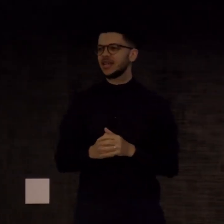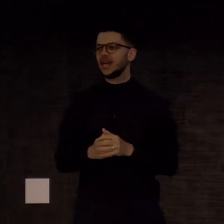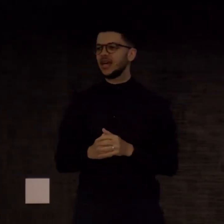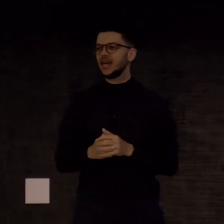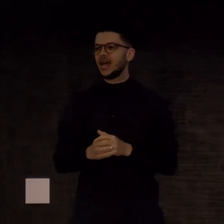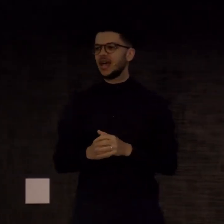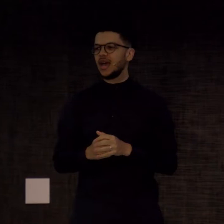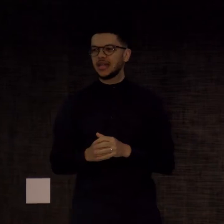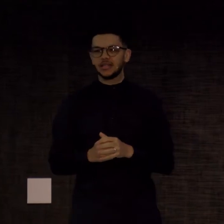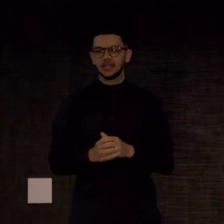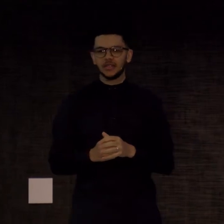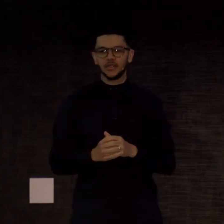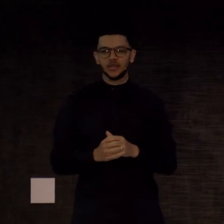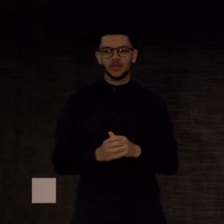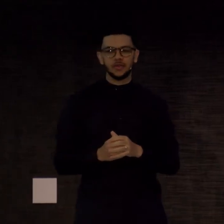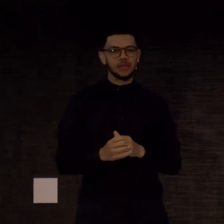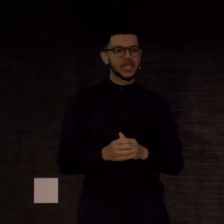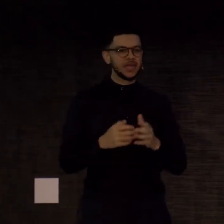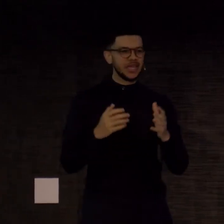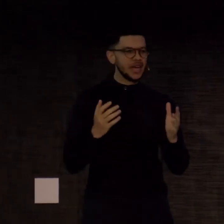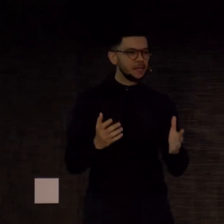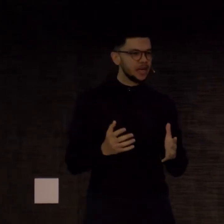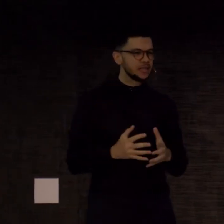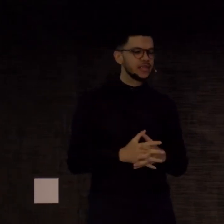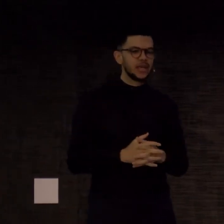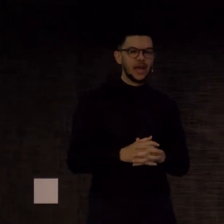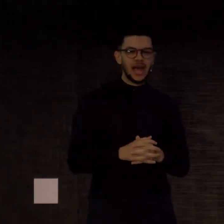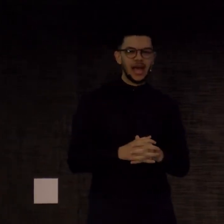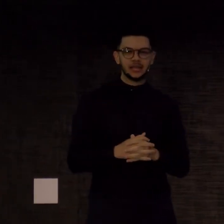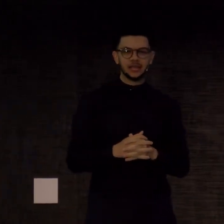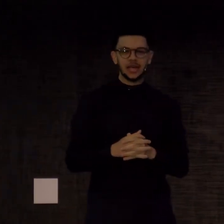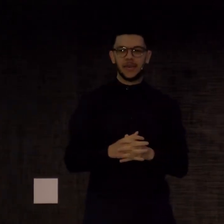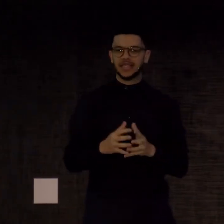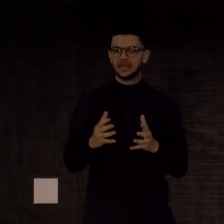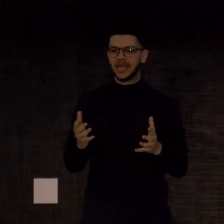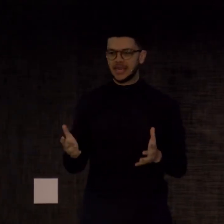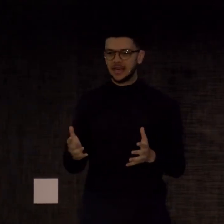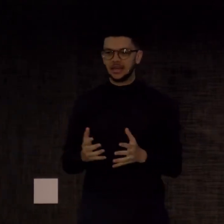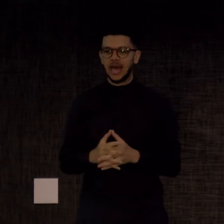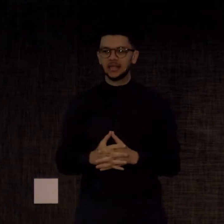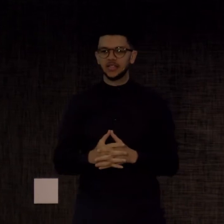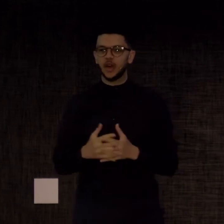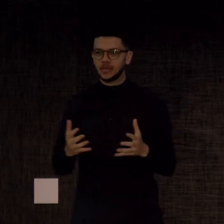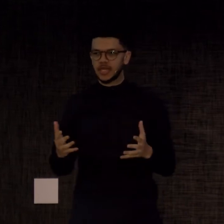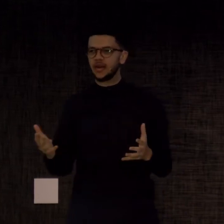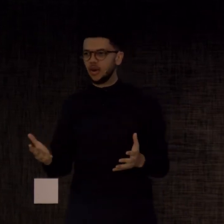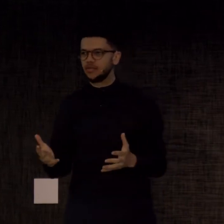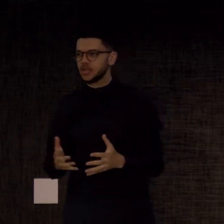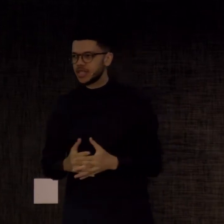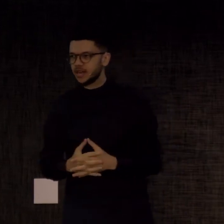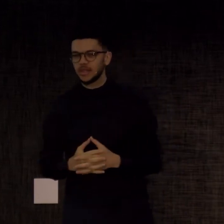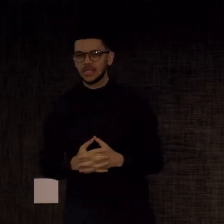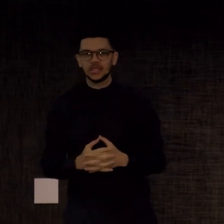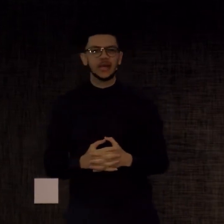invitation. And to Mam Tabile Nyaba and Pat Simenya and to IRMSA and all of